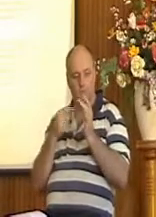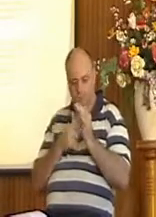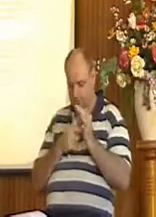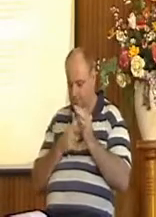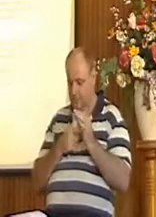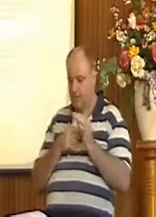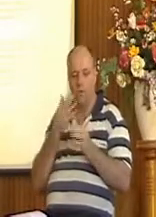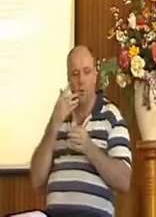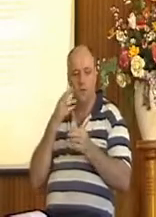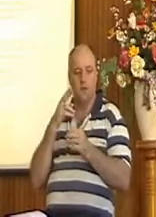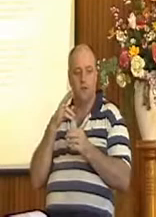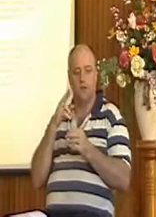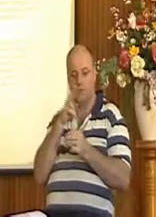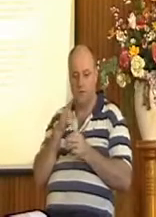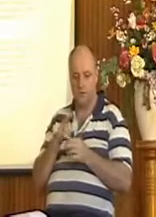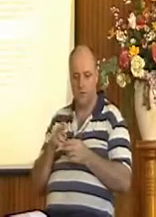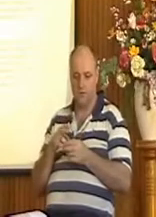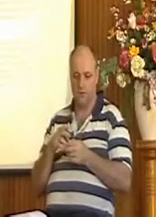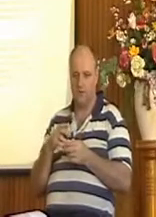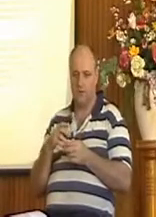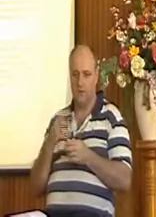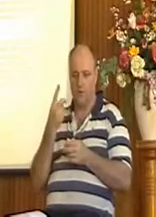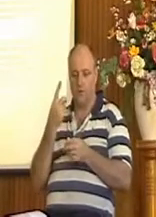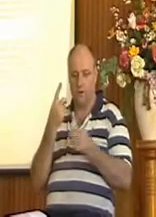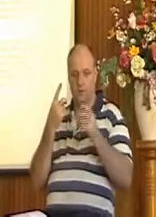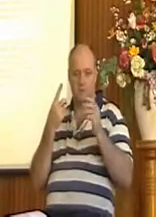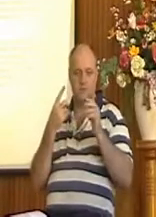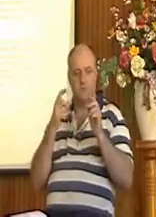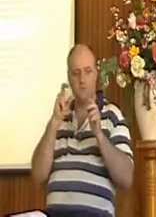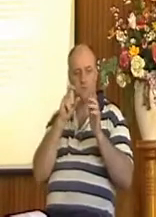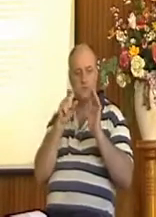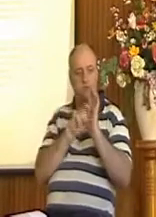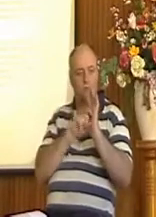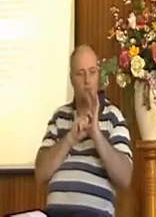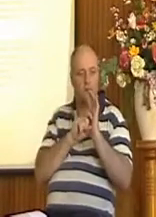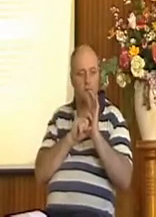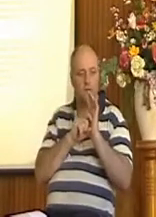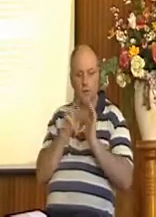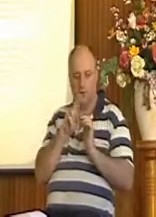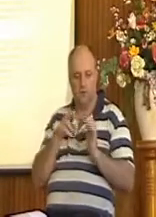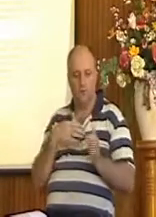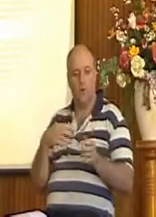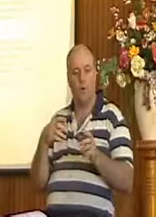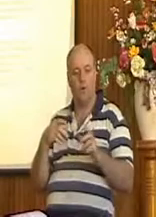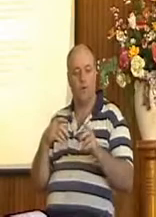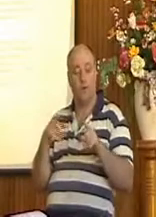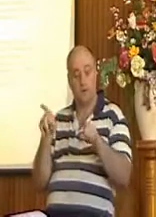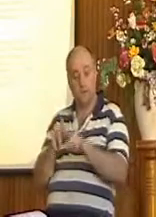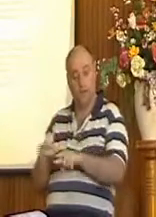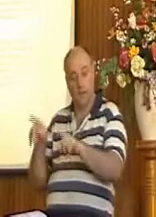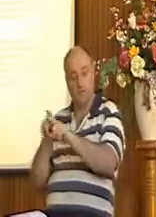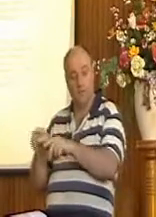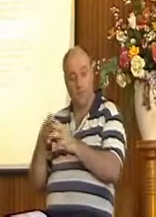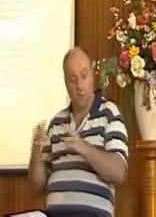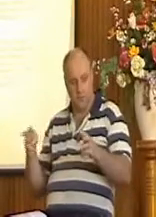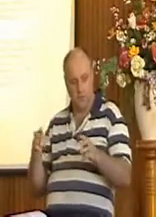AV translators, and it causes a degree of confusion. Not much, but some. It has to do with entreaty.